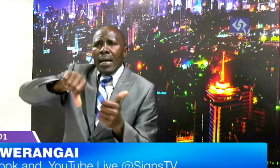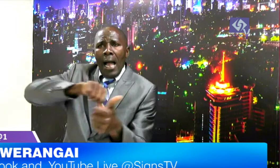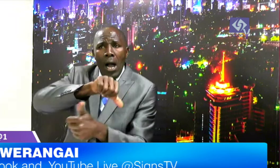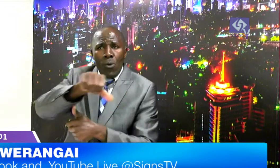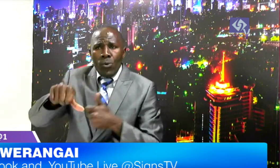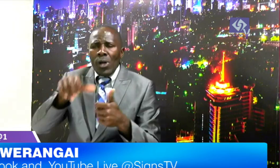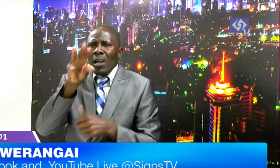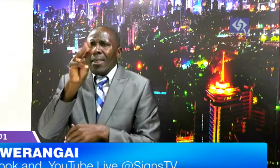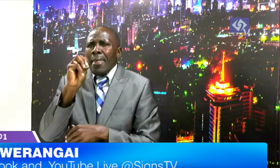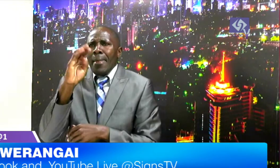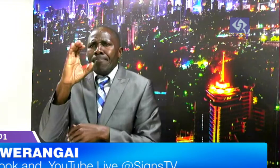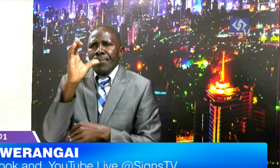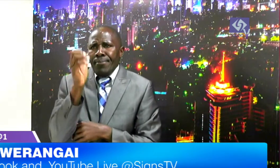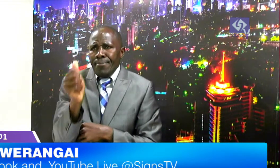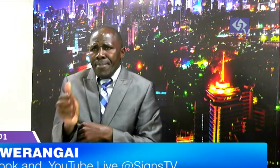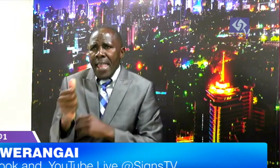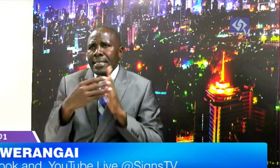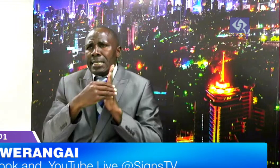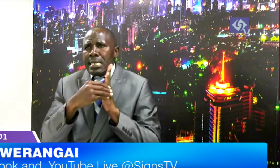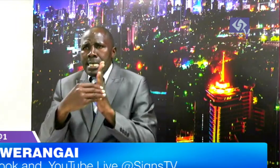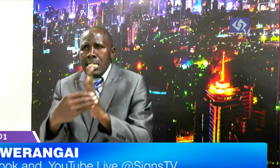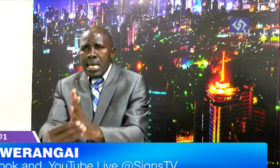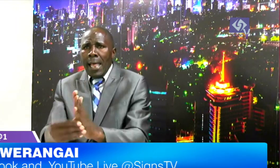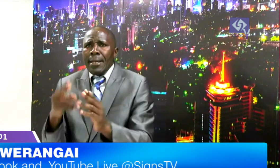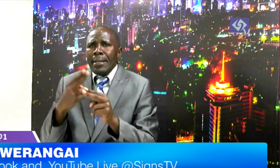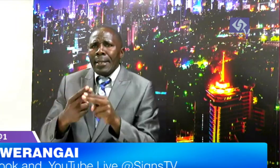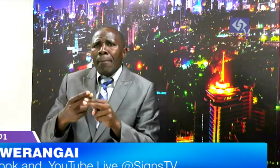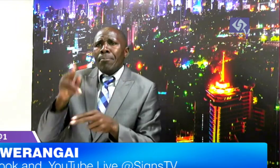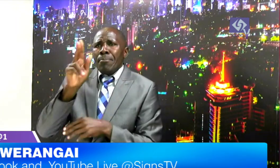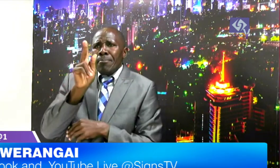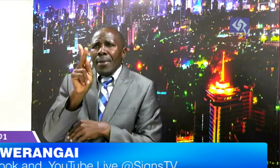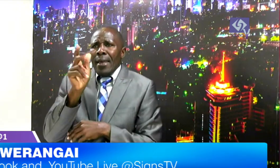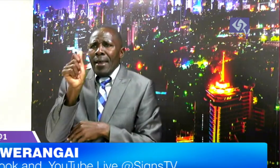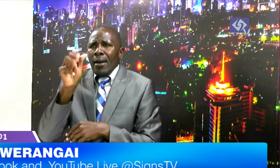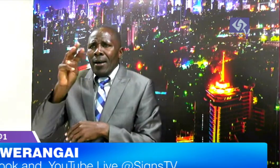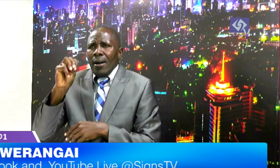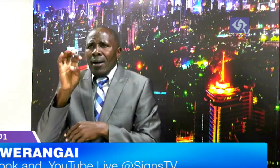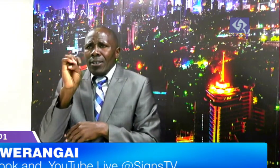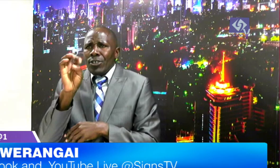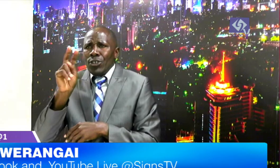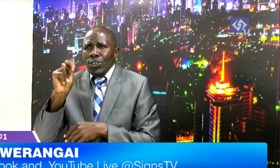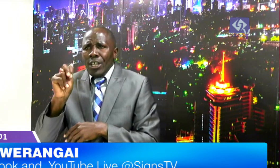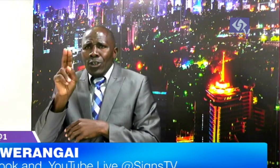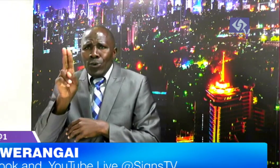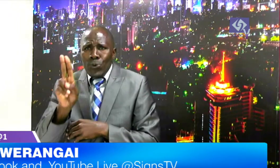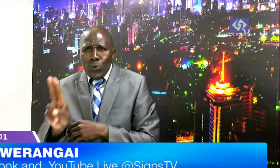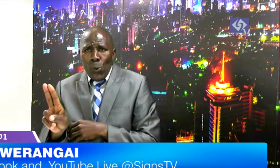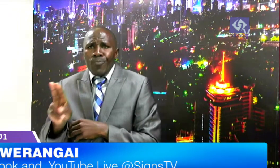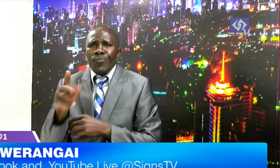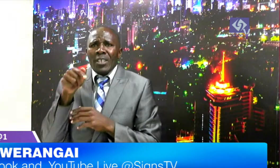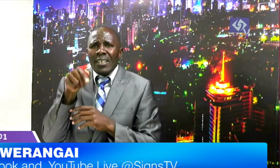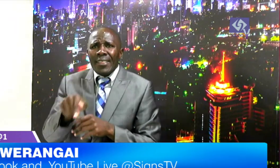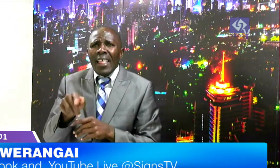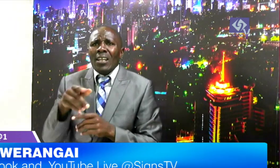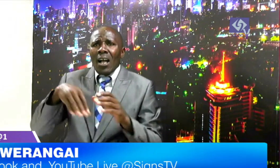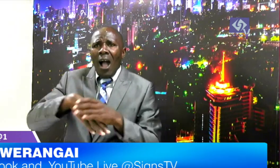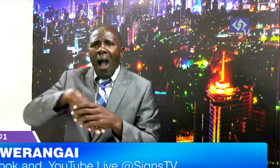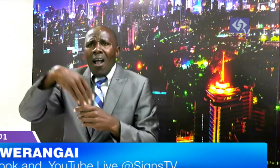Speaking to the press at the Kiambu County Assembly grounds, the MCA, led by Kamenu